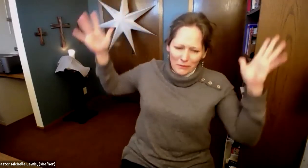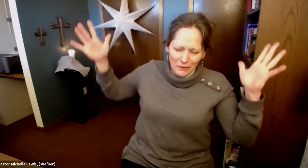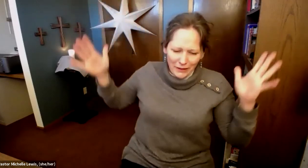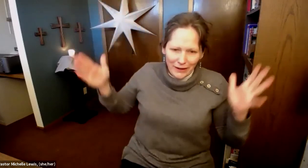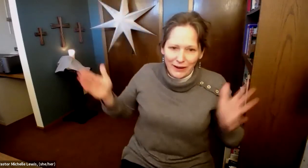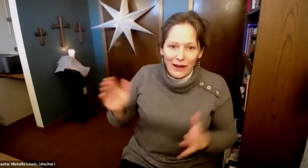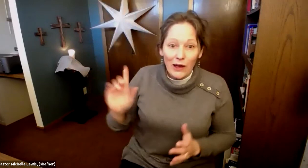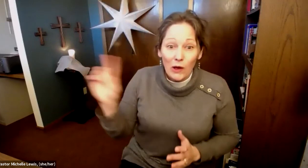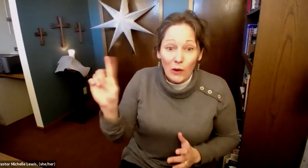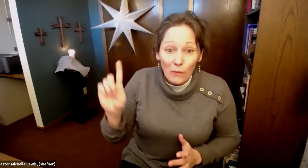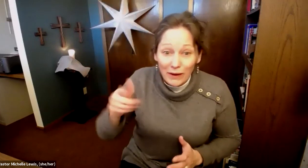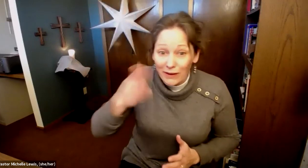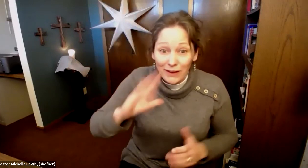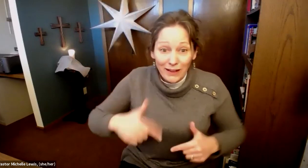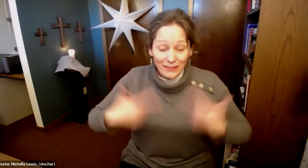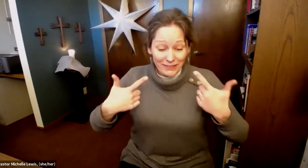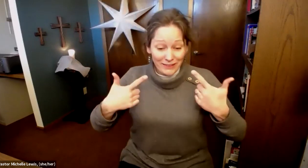God of glory